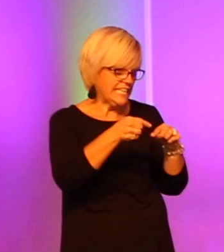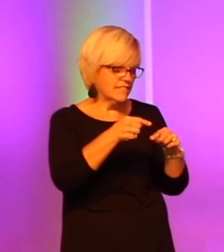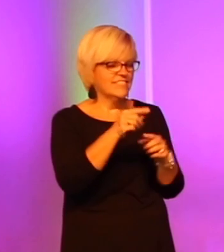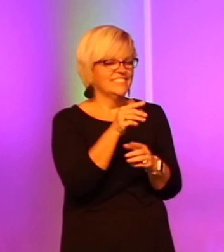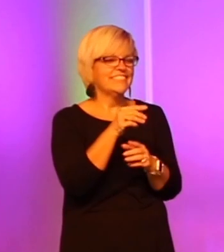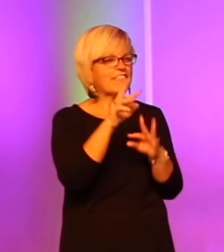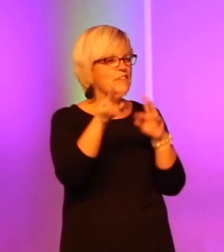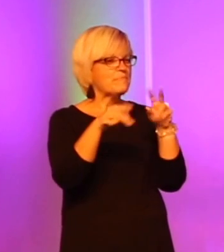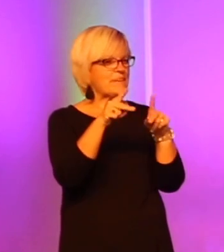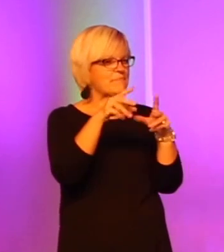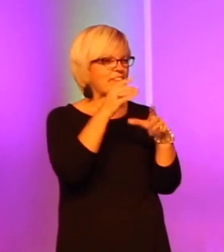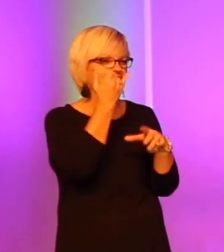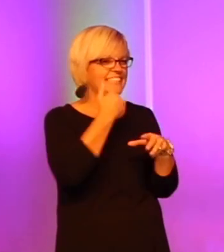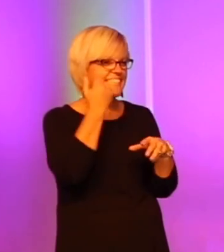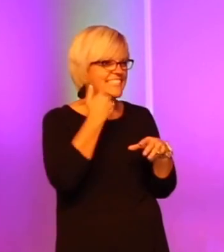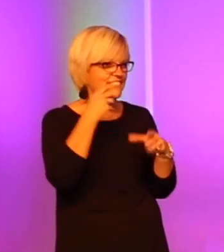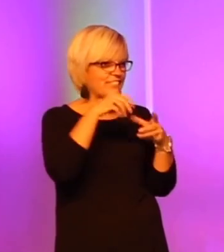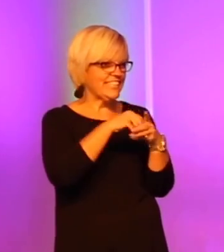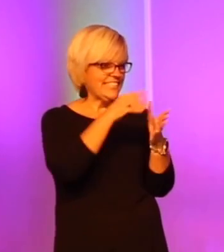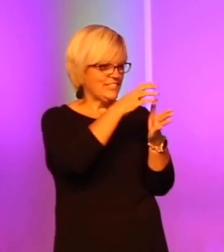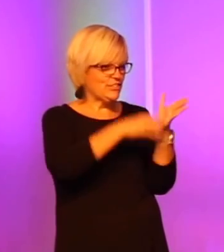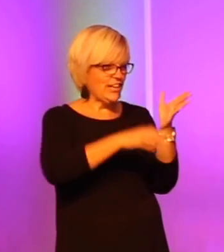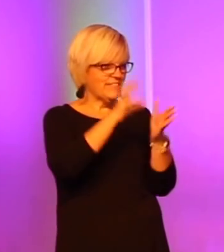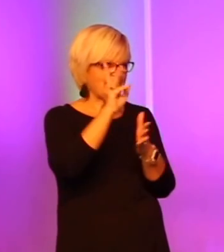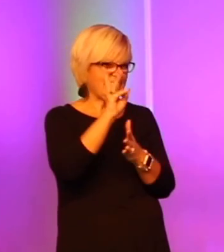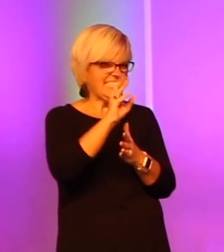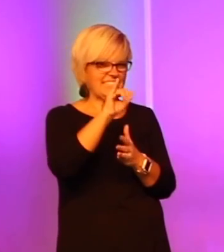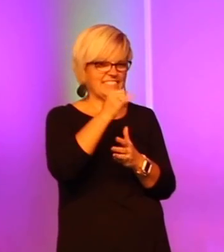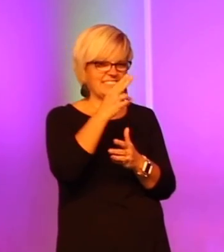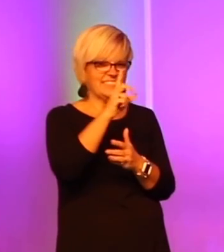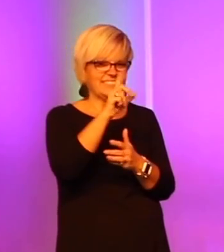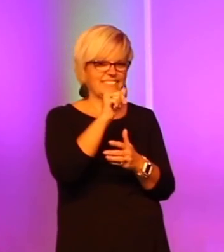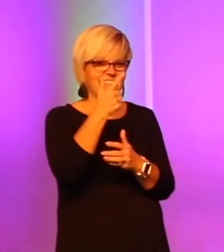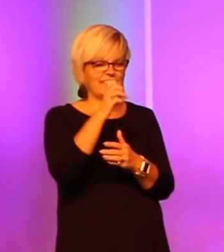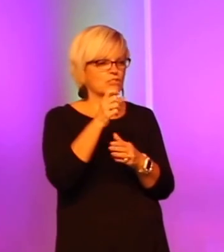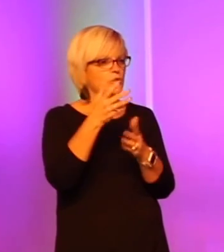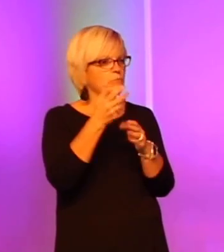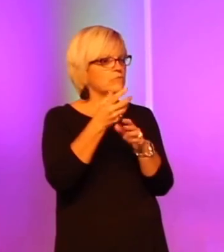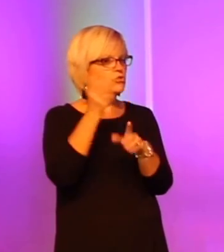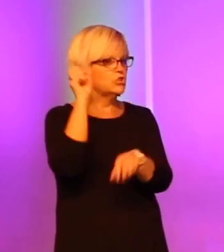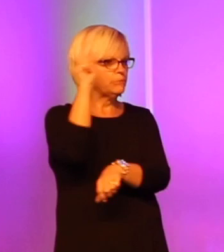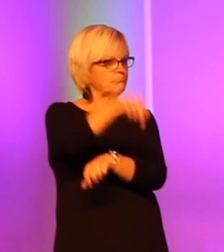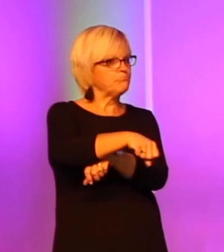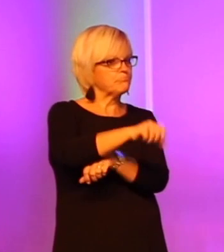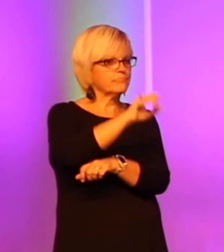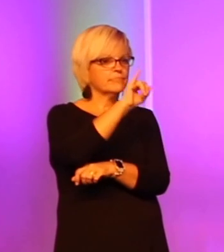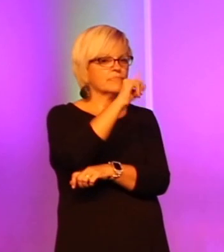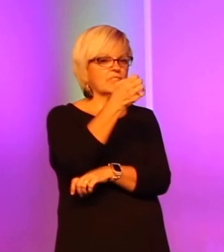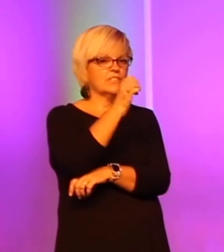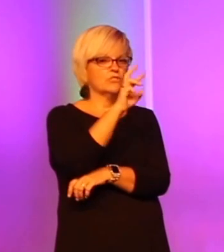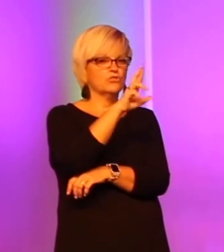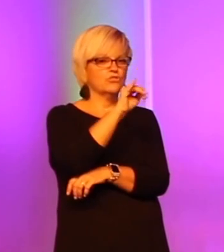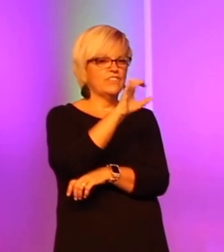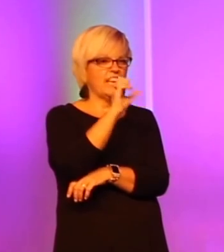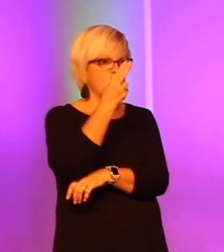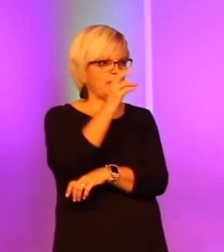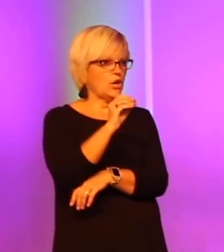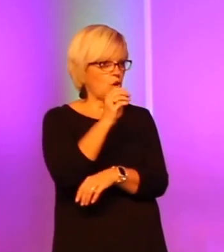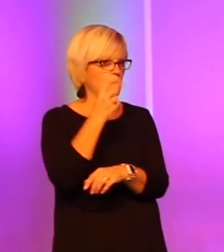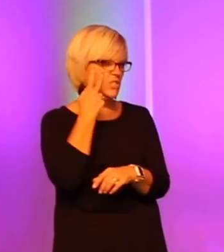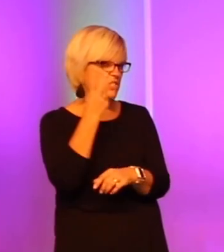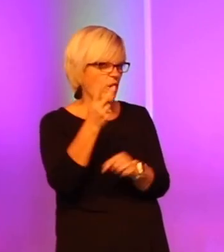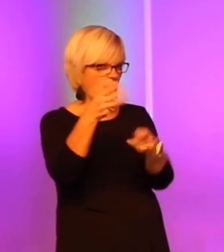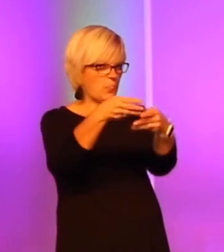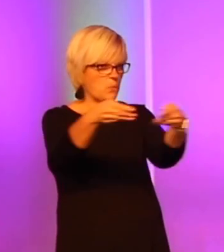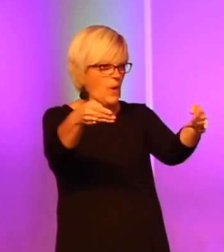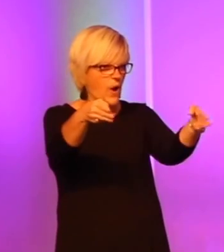in chapter 6 of Judges have just conquered Jericho. You ever heard of the walls of Jericho fall? Huge victory. God gives this land or this